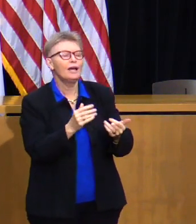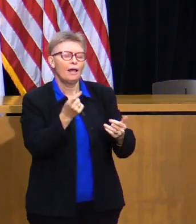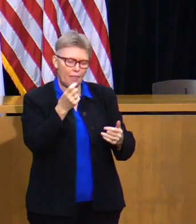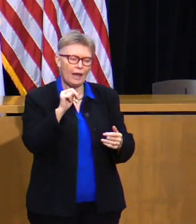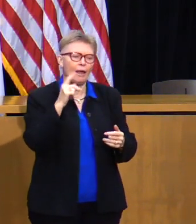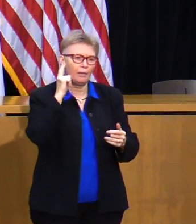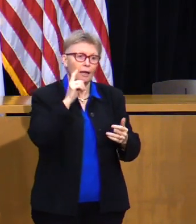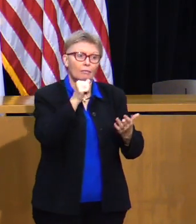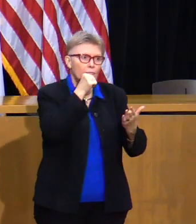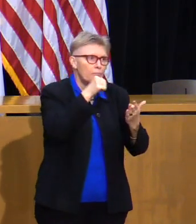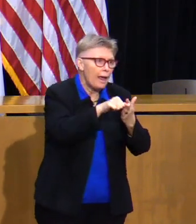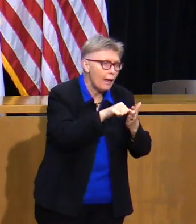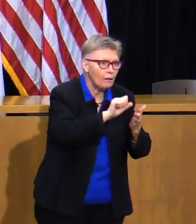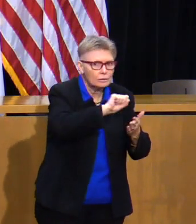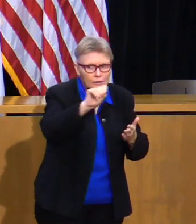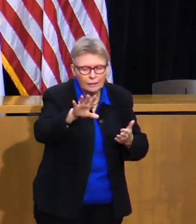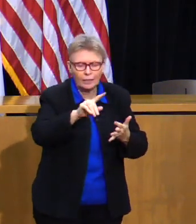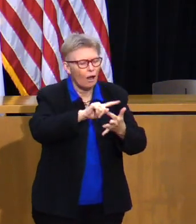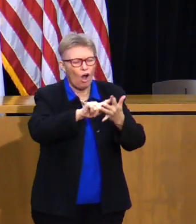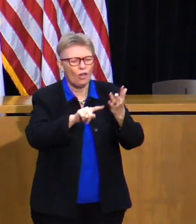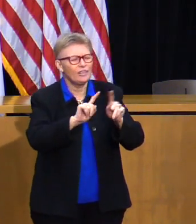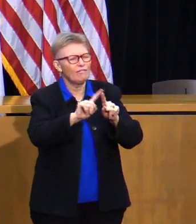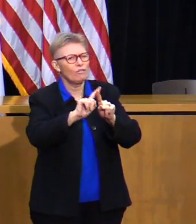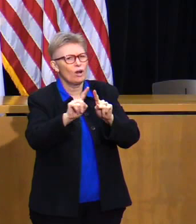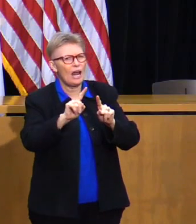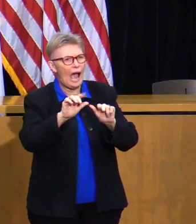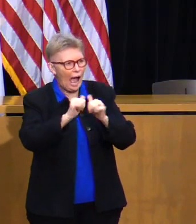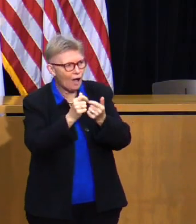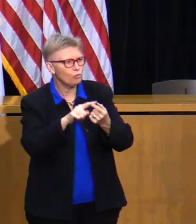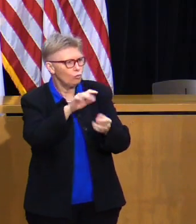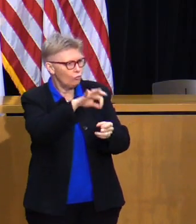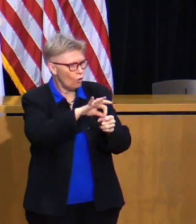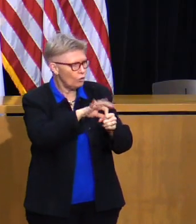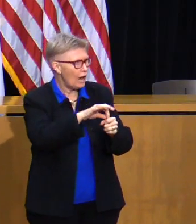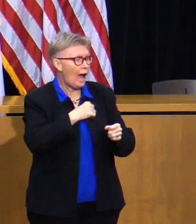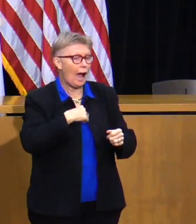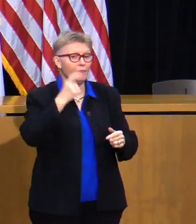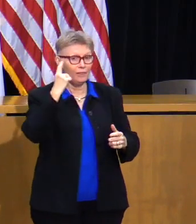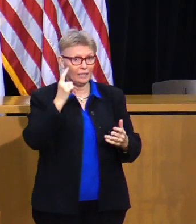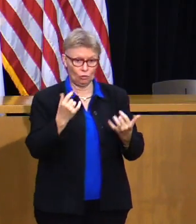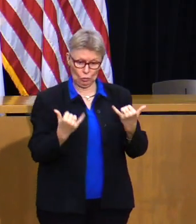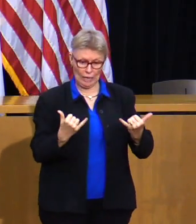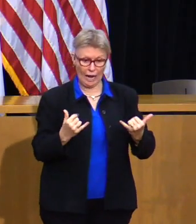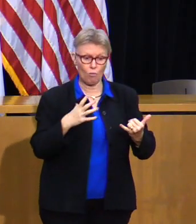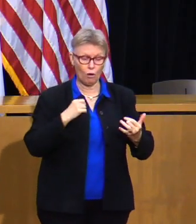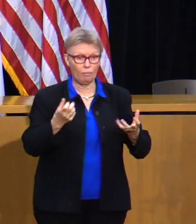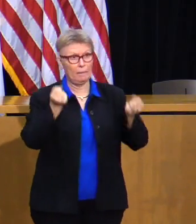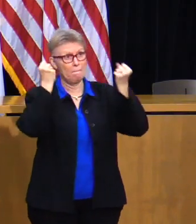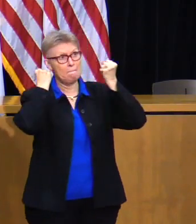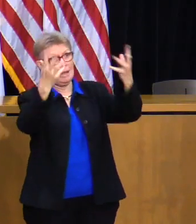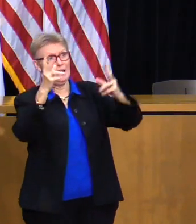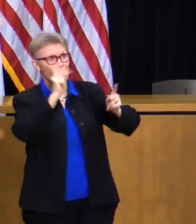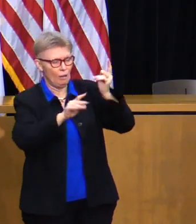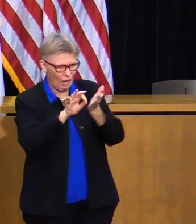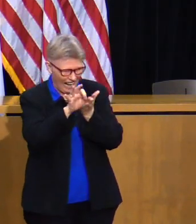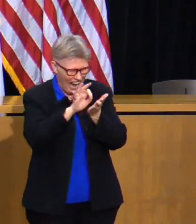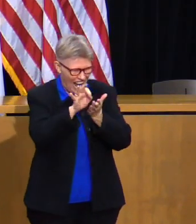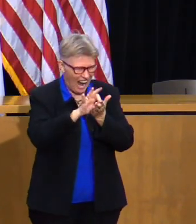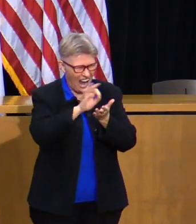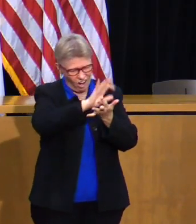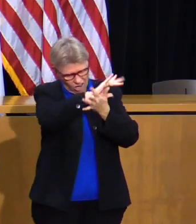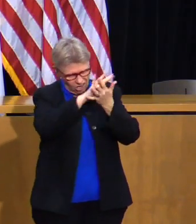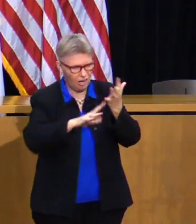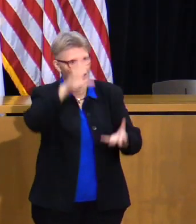for people to process what will be a really big election day with